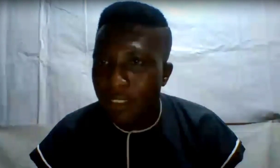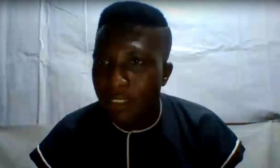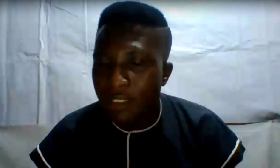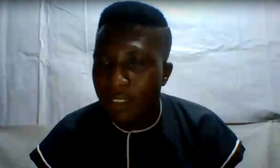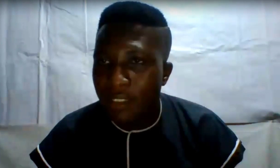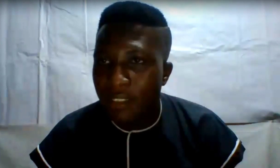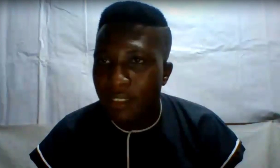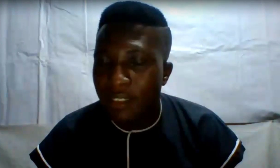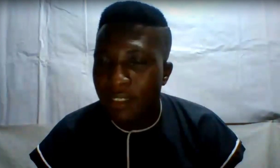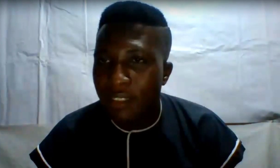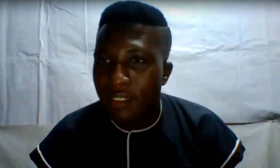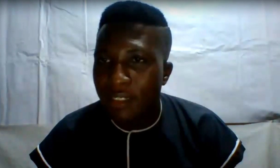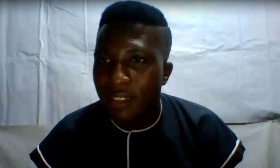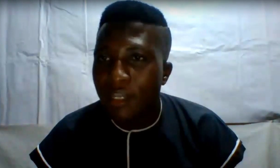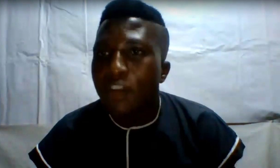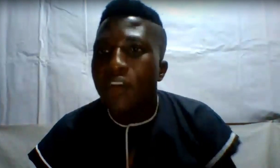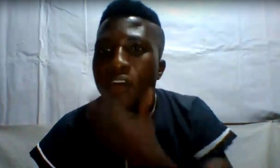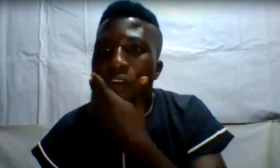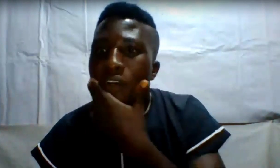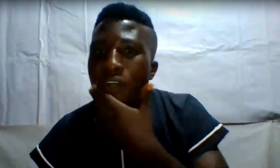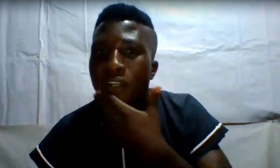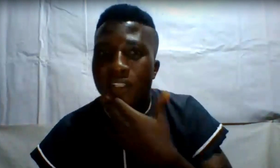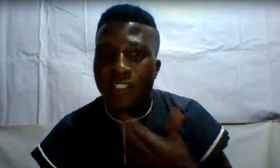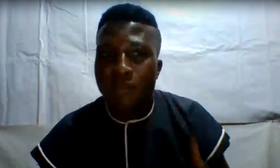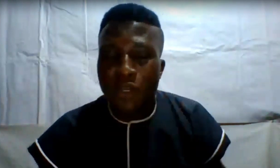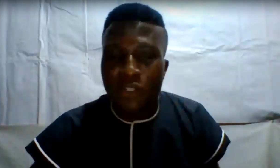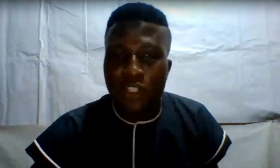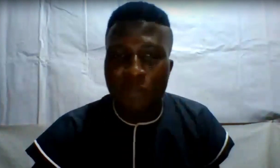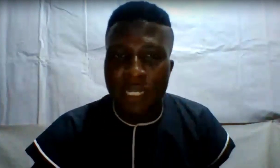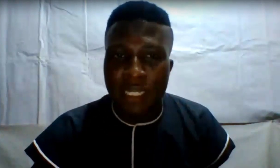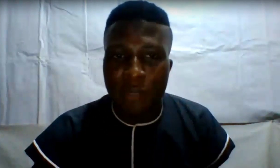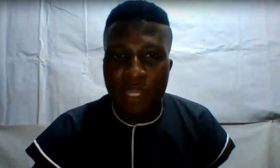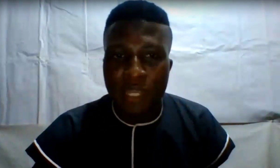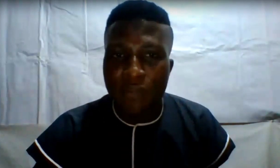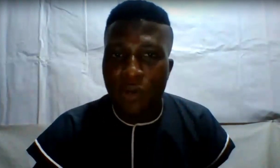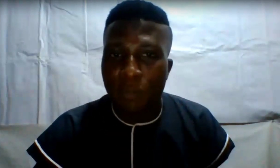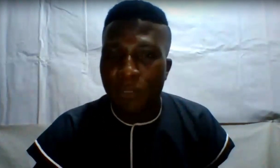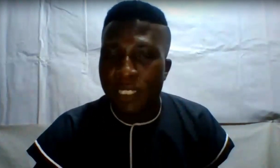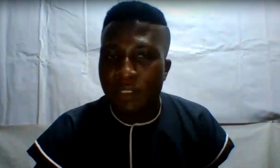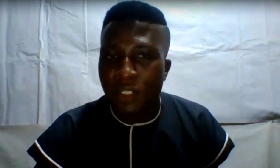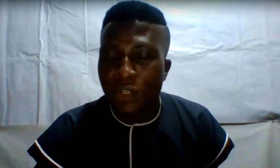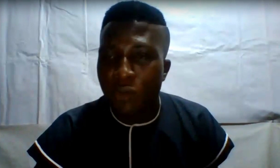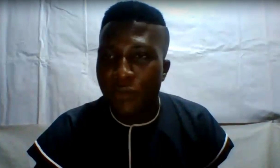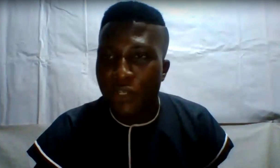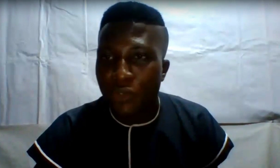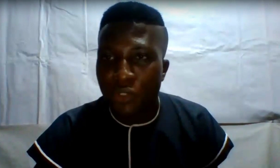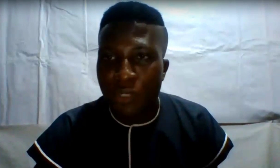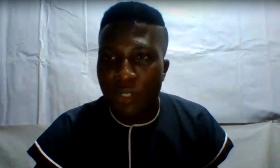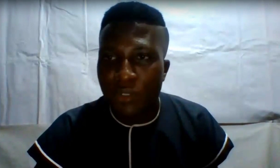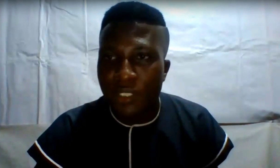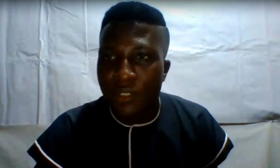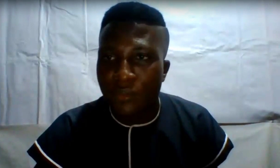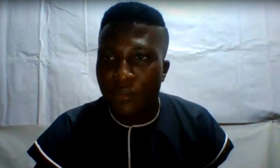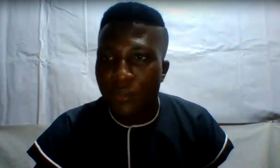Simeon Dominic. Can we have you on, please? Turn on your video so we cannot see you. After that, please,